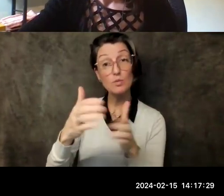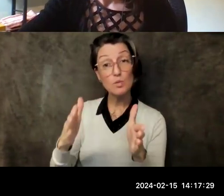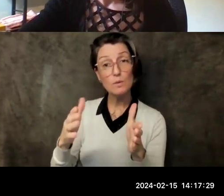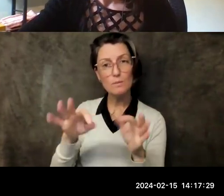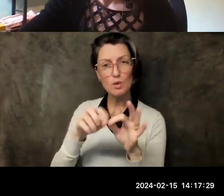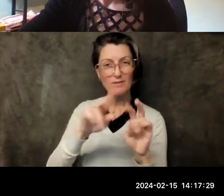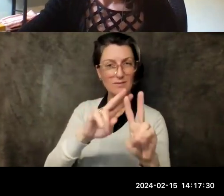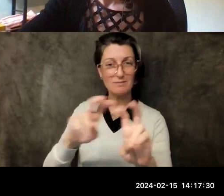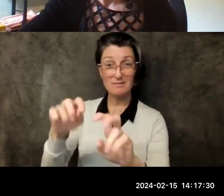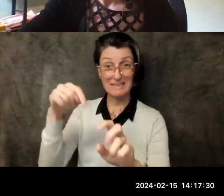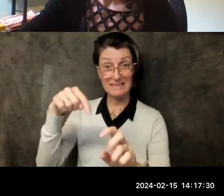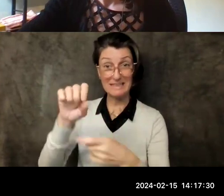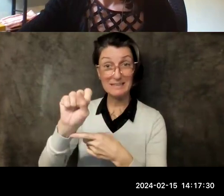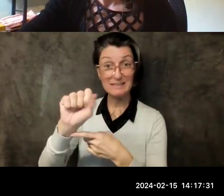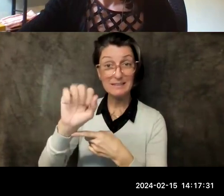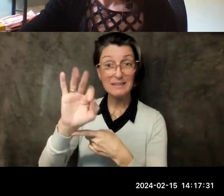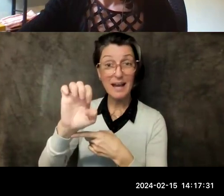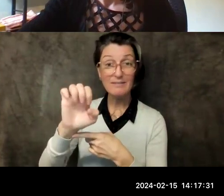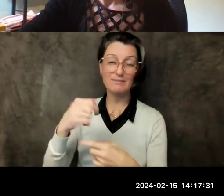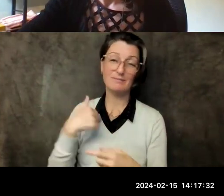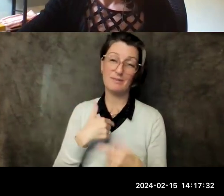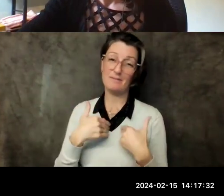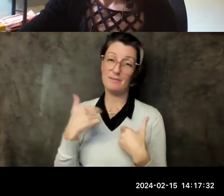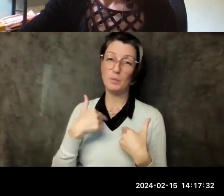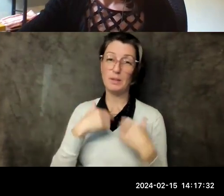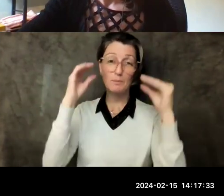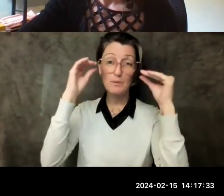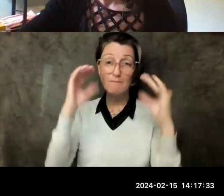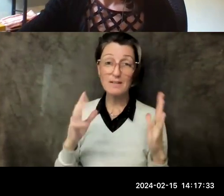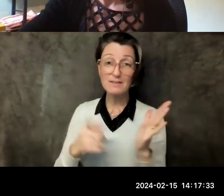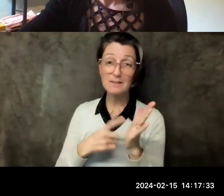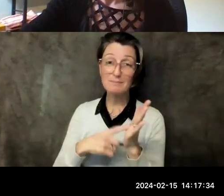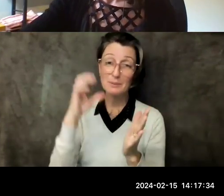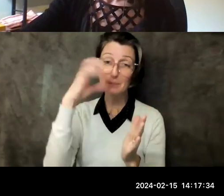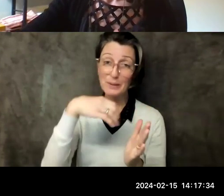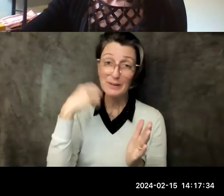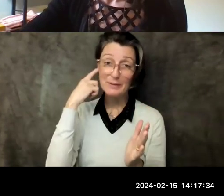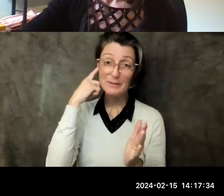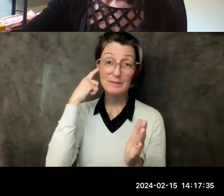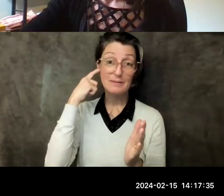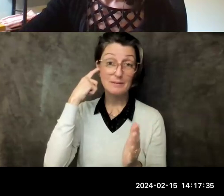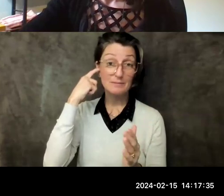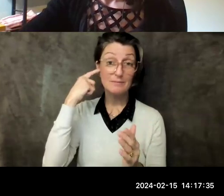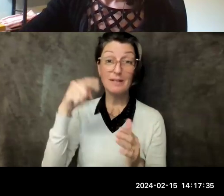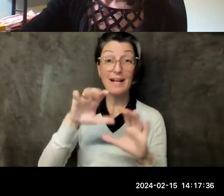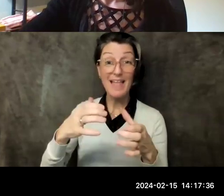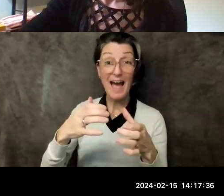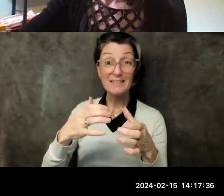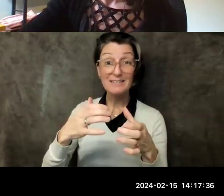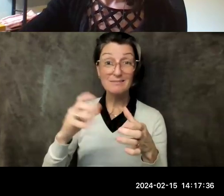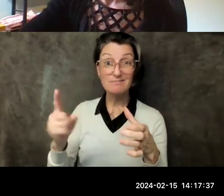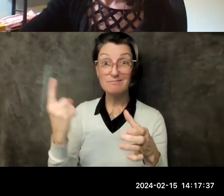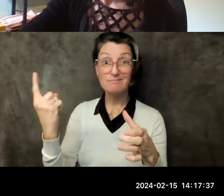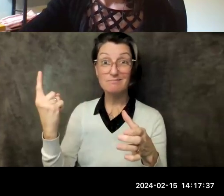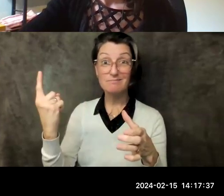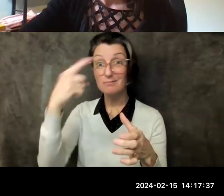weird things that we all do as professors, right? It's like, if you're the only Black student in a class, you're expected to speak up for